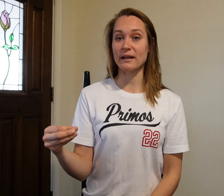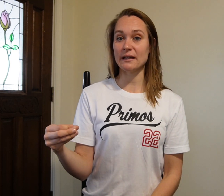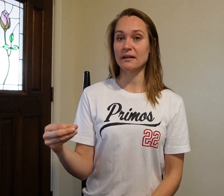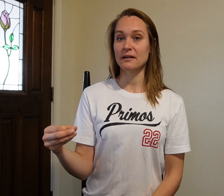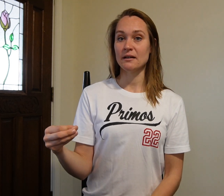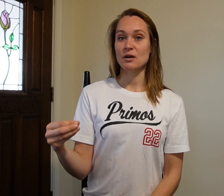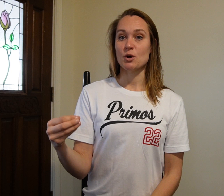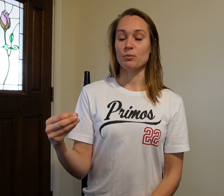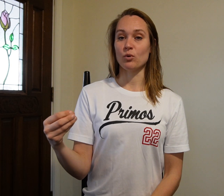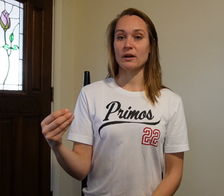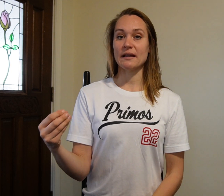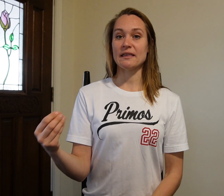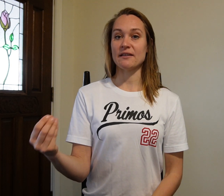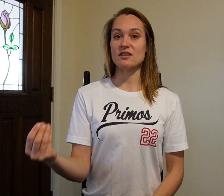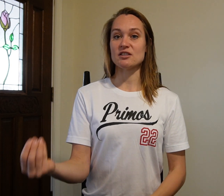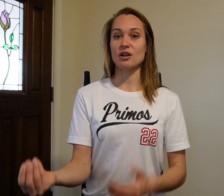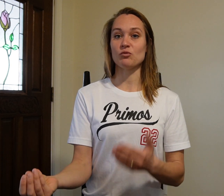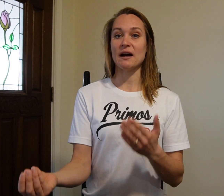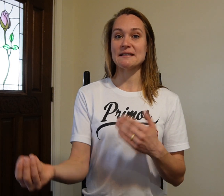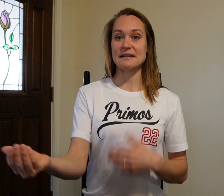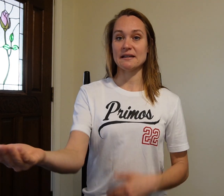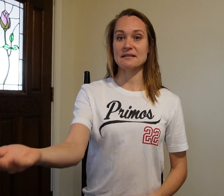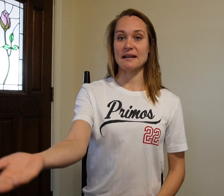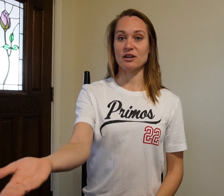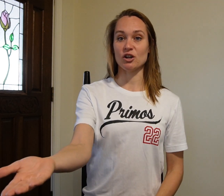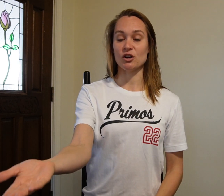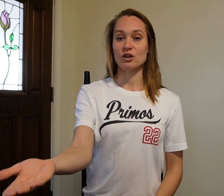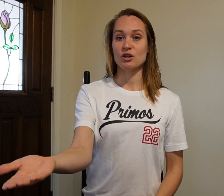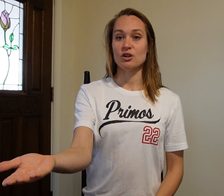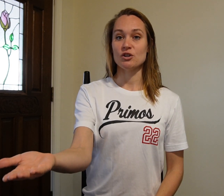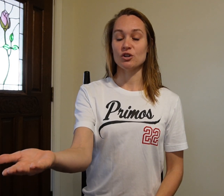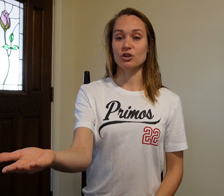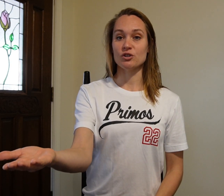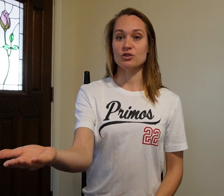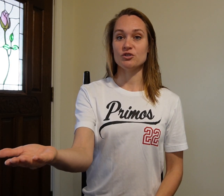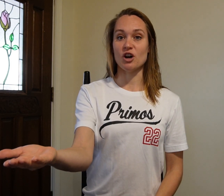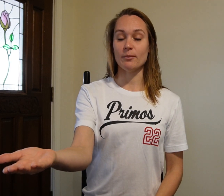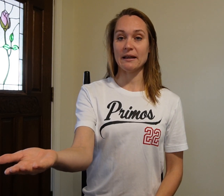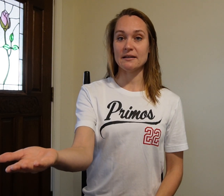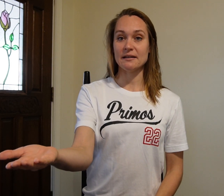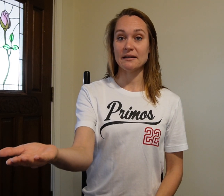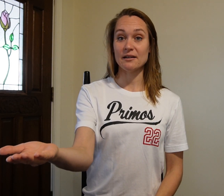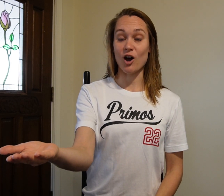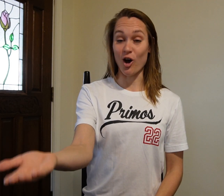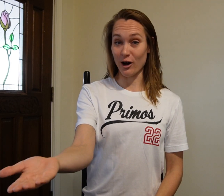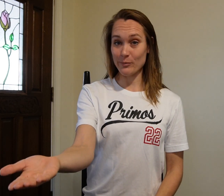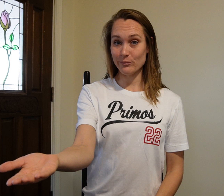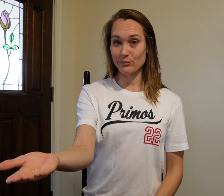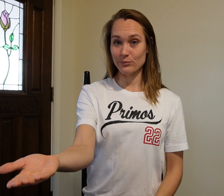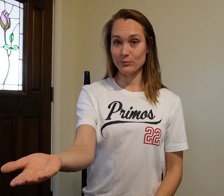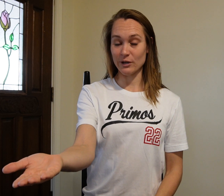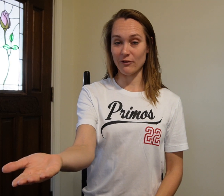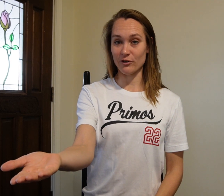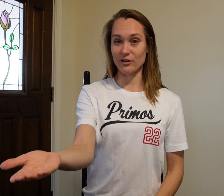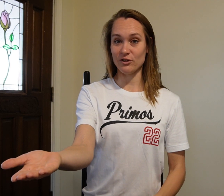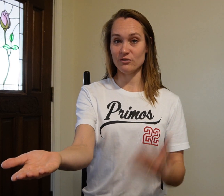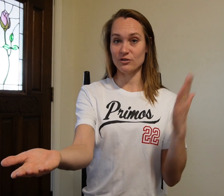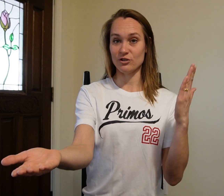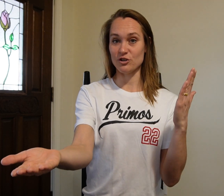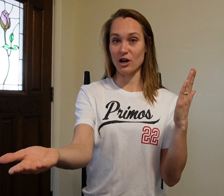morning. Morning, think of the sun rising. Take your dominant arm, put it out in front of you.